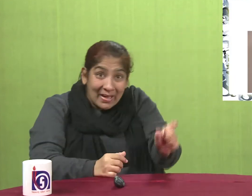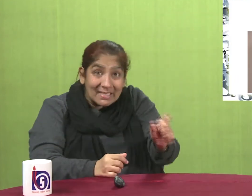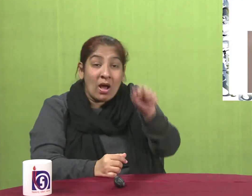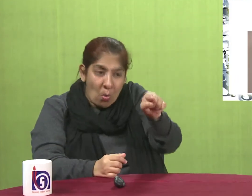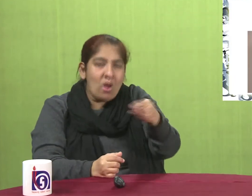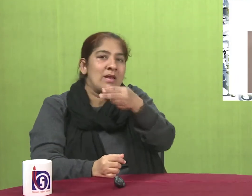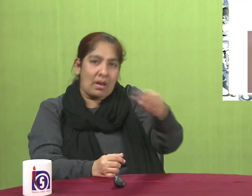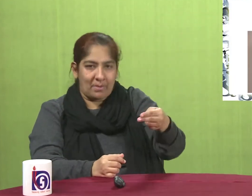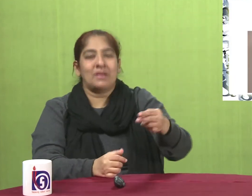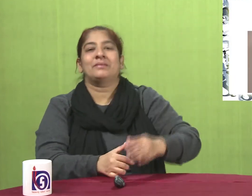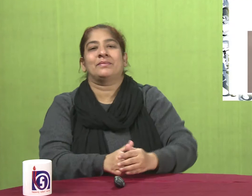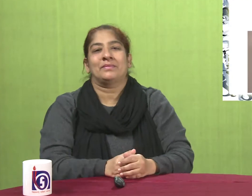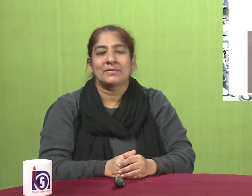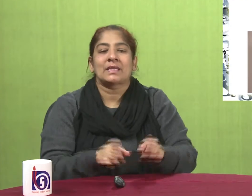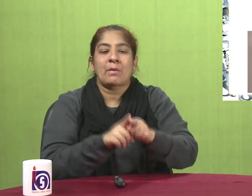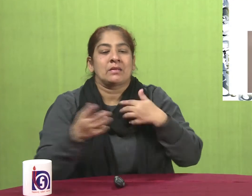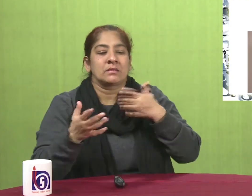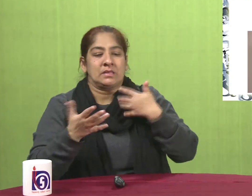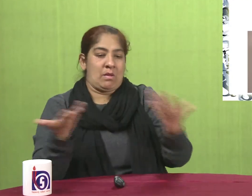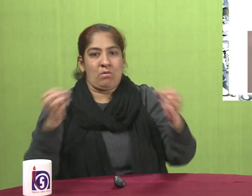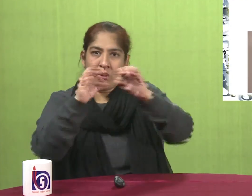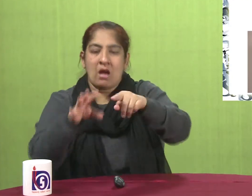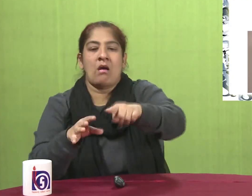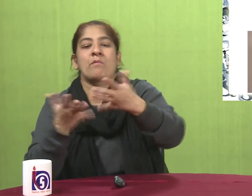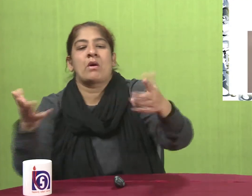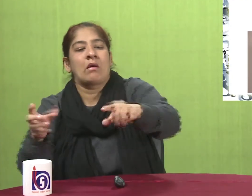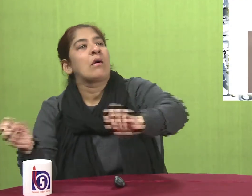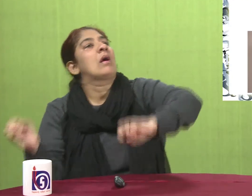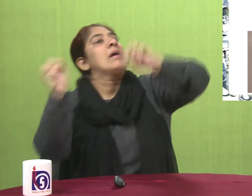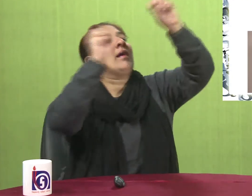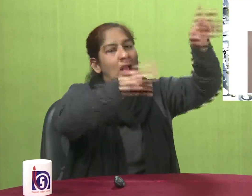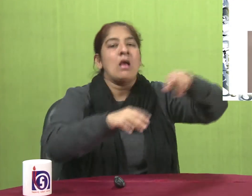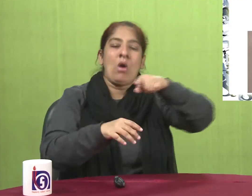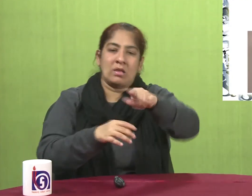to the respective address.